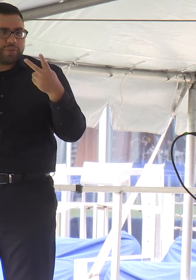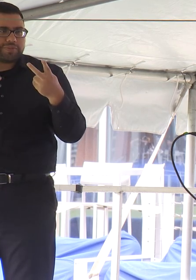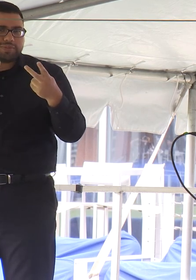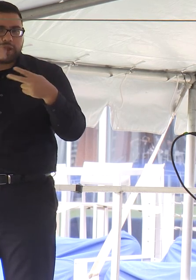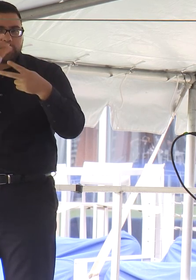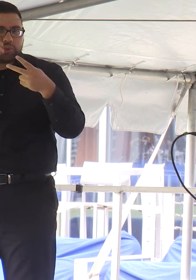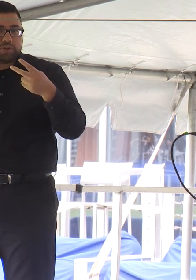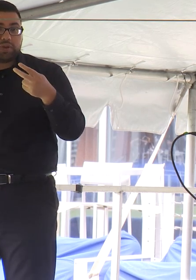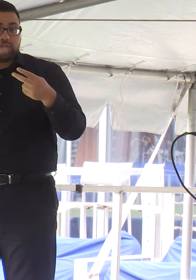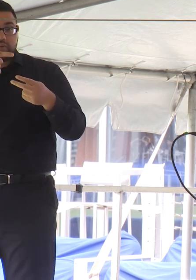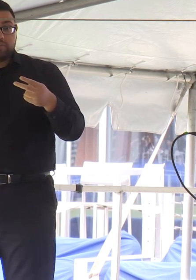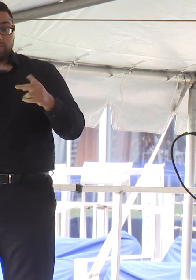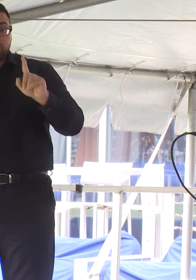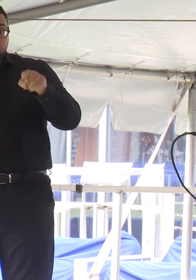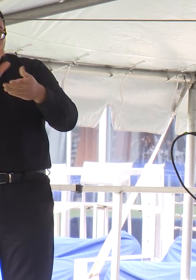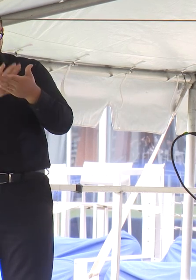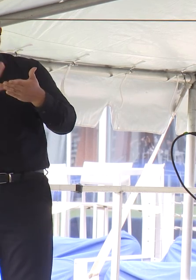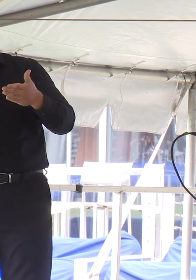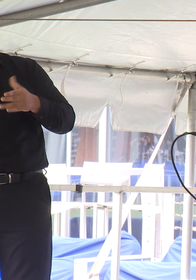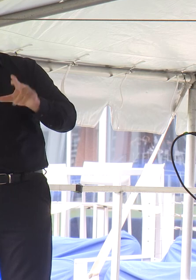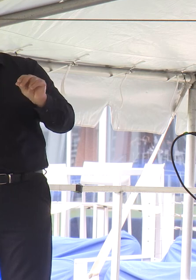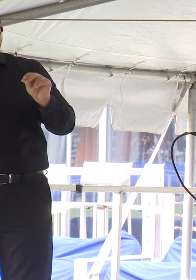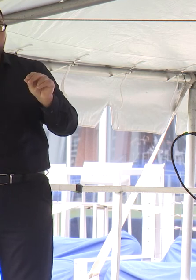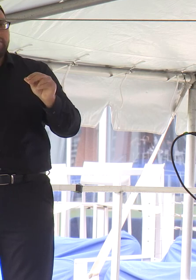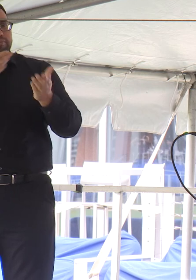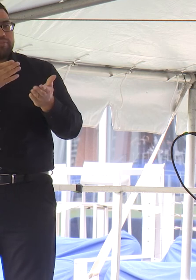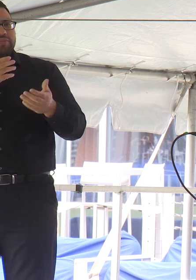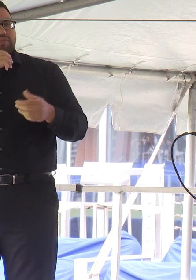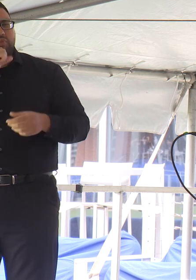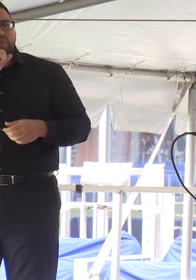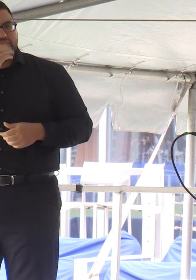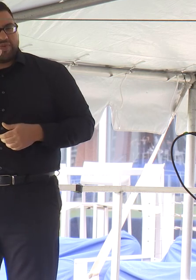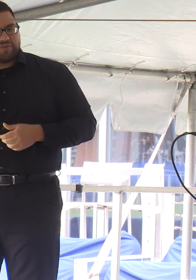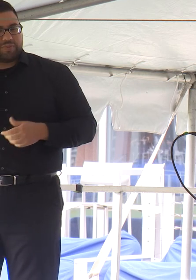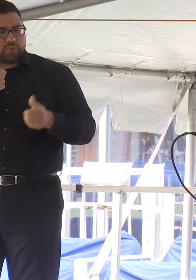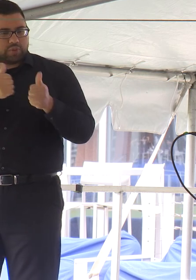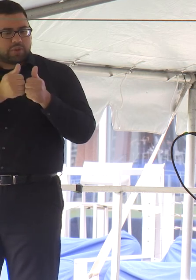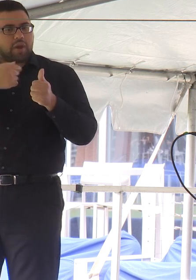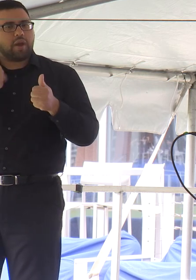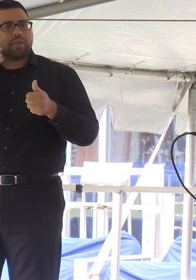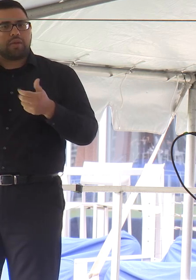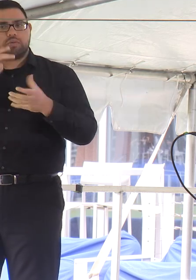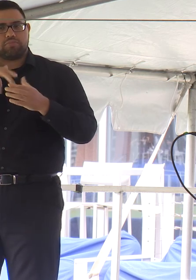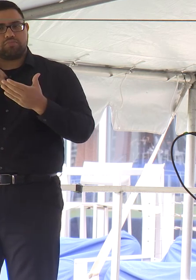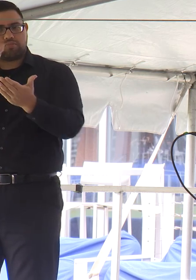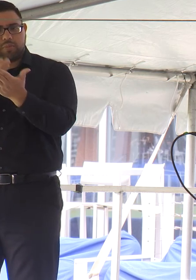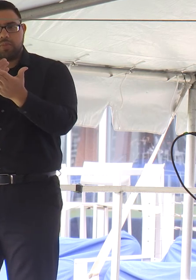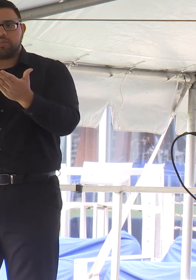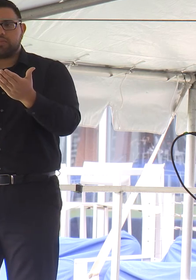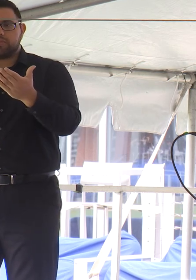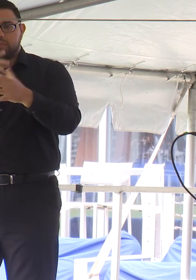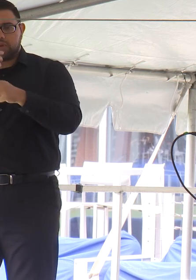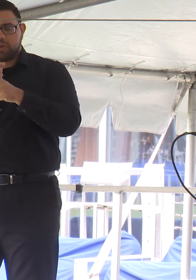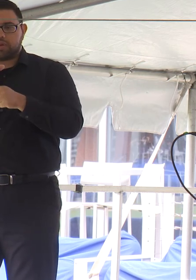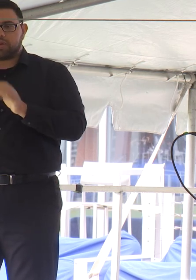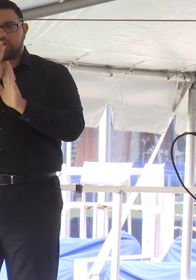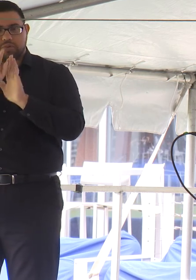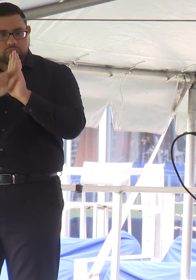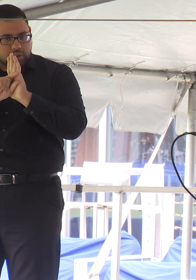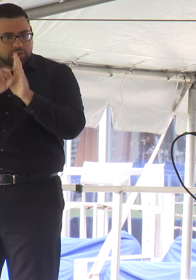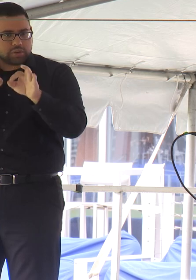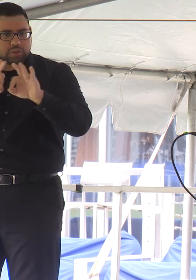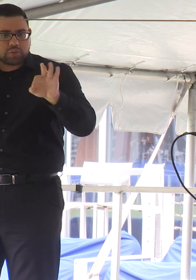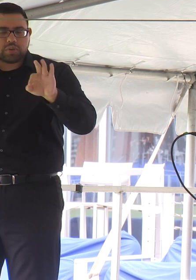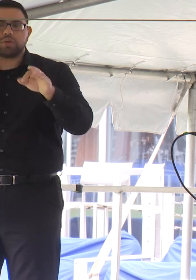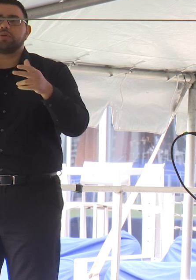not a choice whether or not I was going to college. I've been with them since I was 15 years old, and then I thought I had arrived once I got my undergraduate